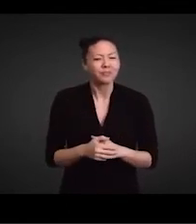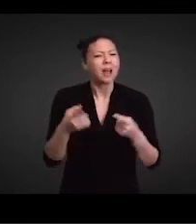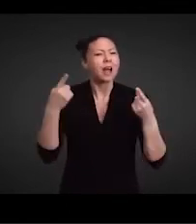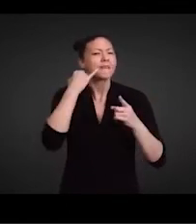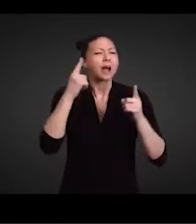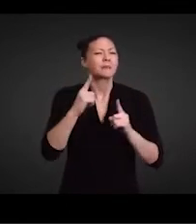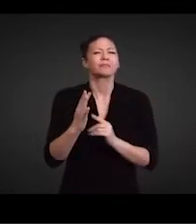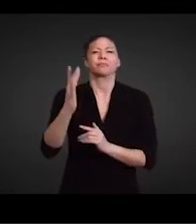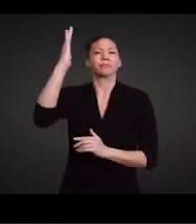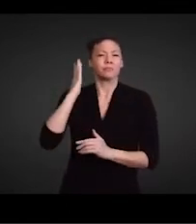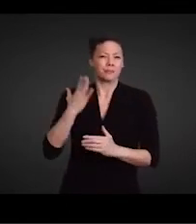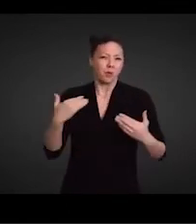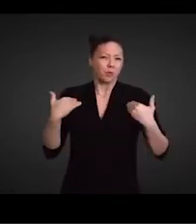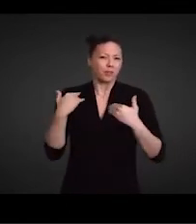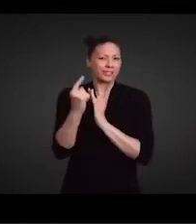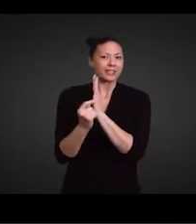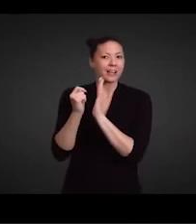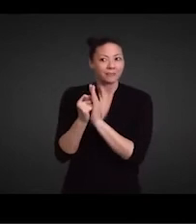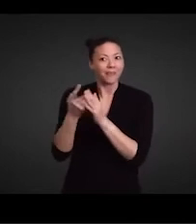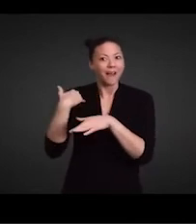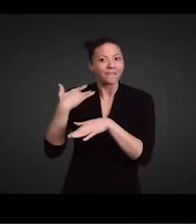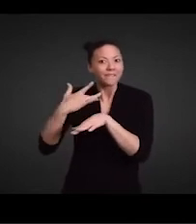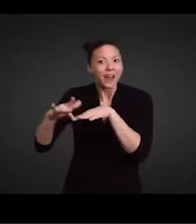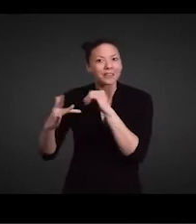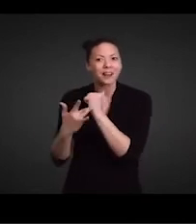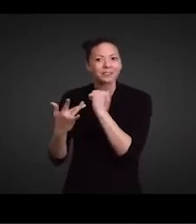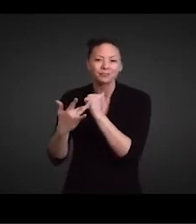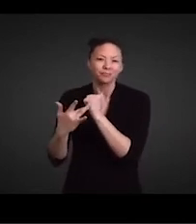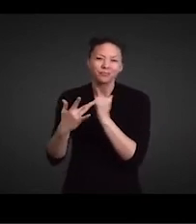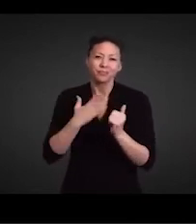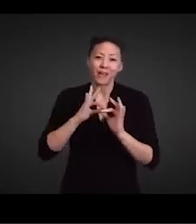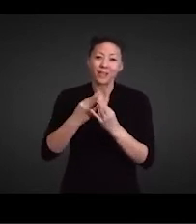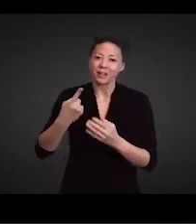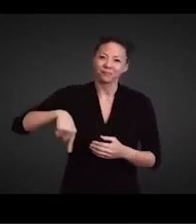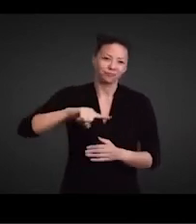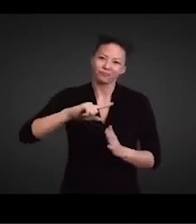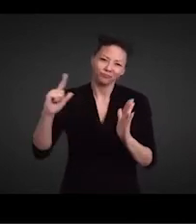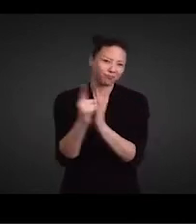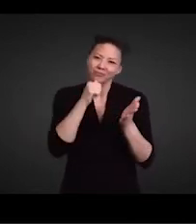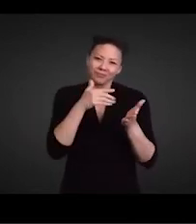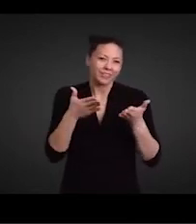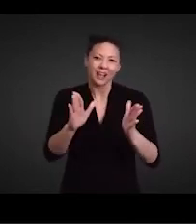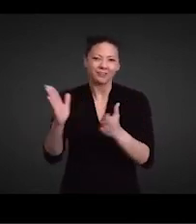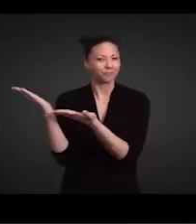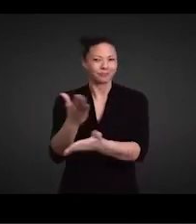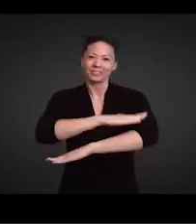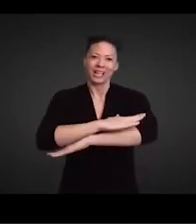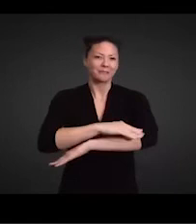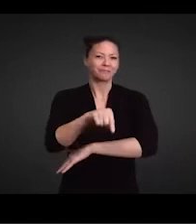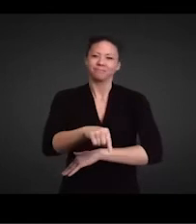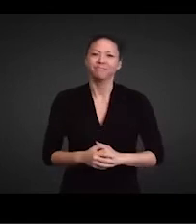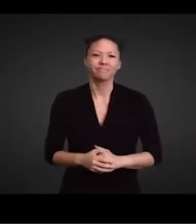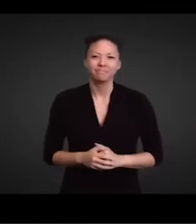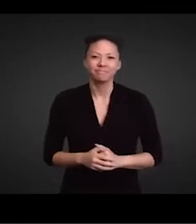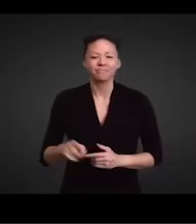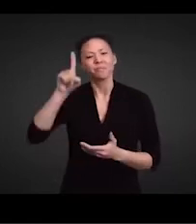technology that enables us to live caption conversations. But if I had that growing up, my family would have not liked that idea of having a laptop